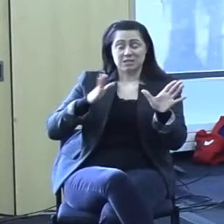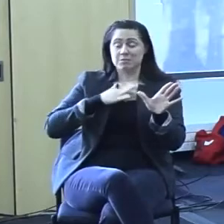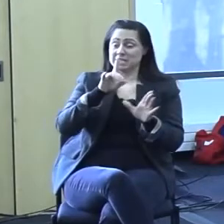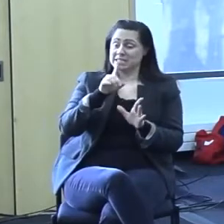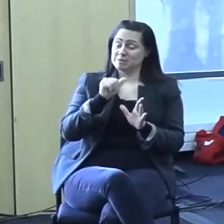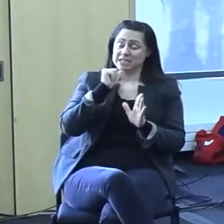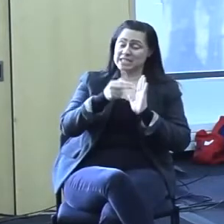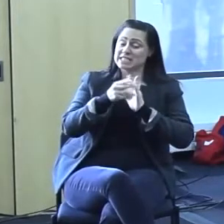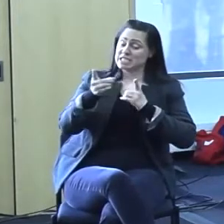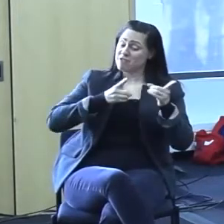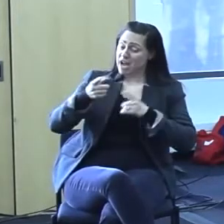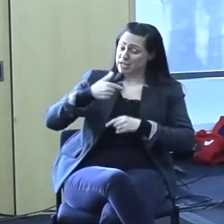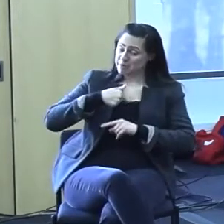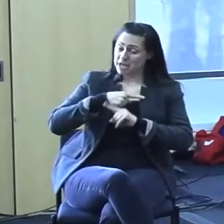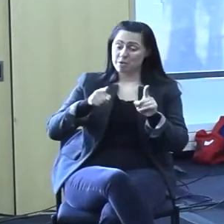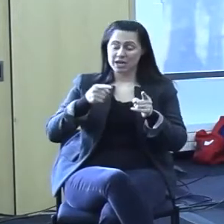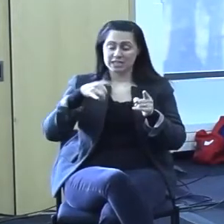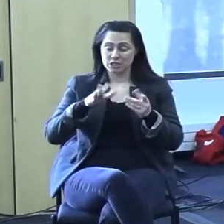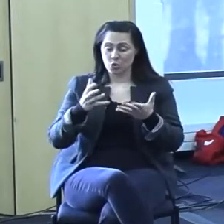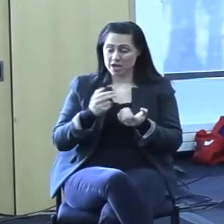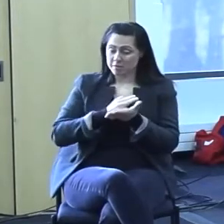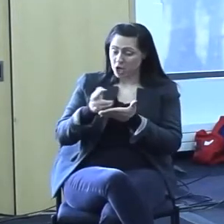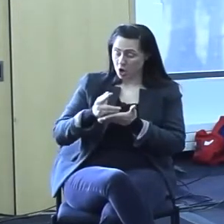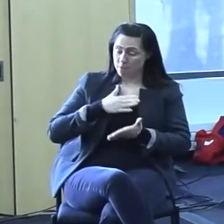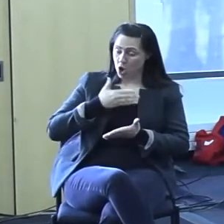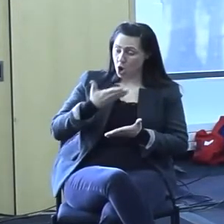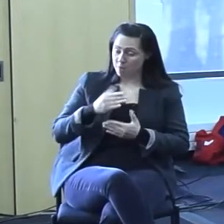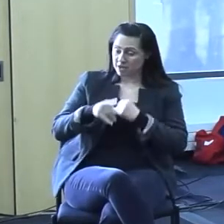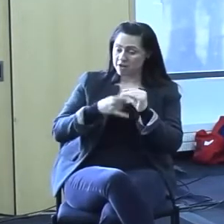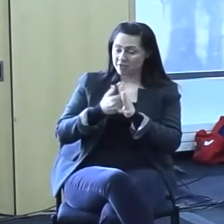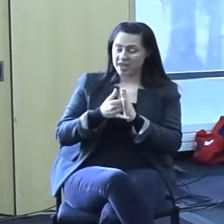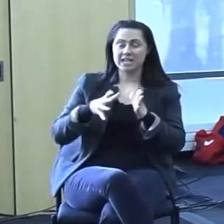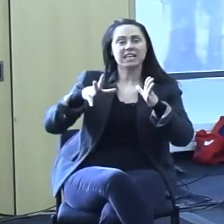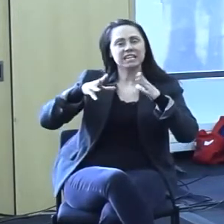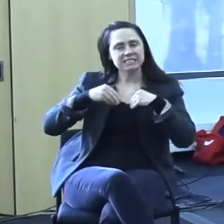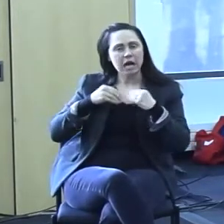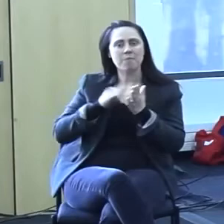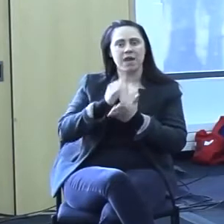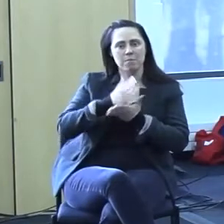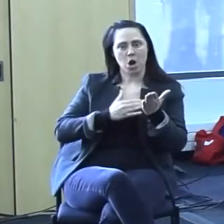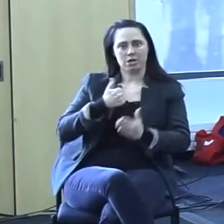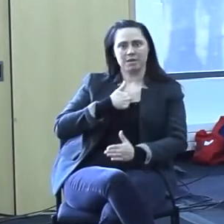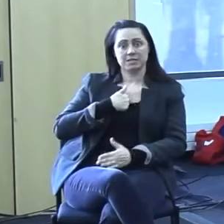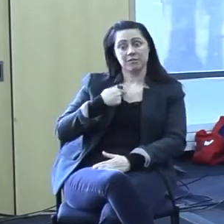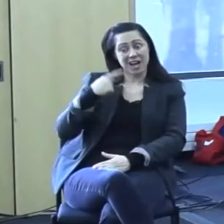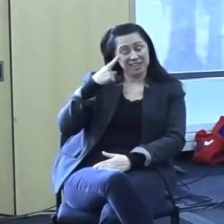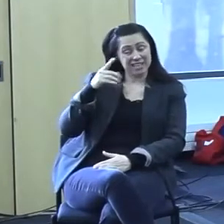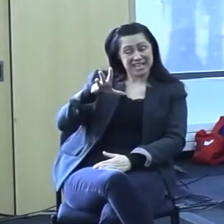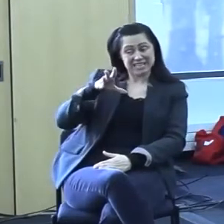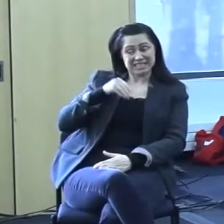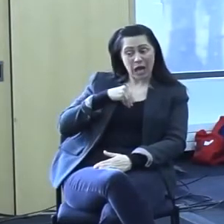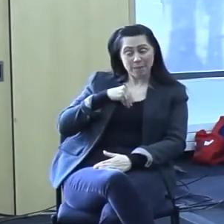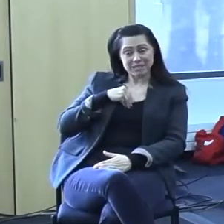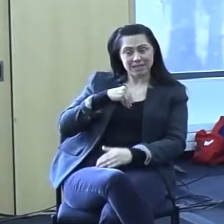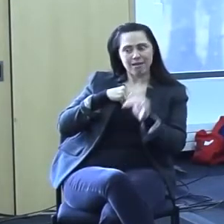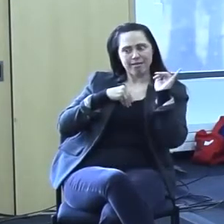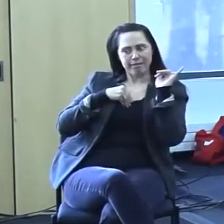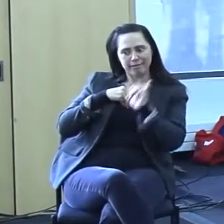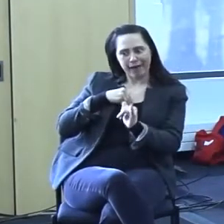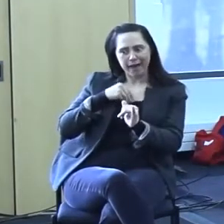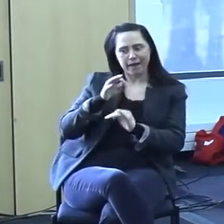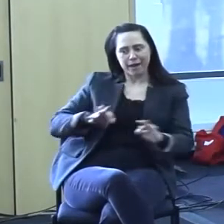doesn't define me, but I still want to be open about it and accept that part of myself. And I think the acceptance is so important